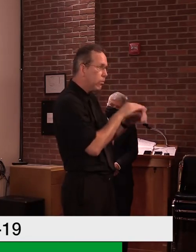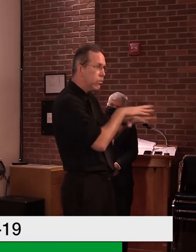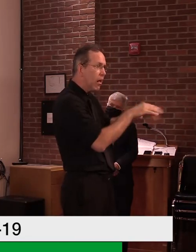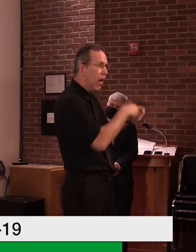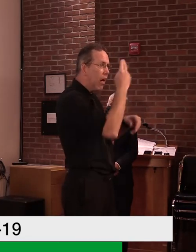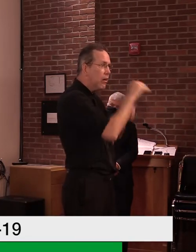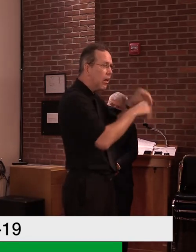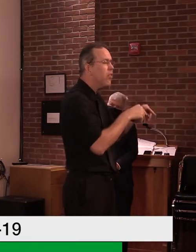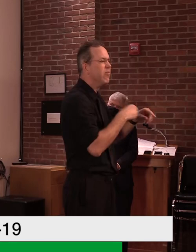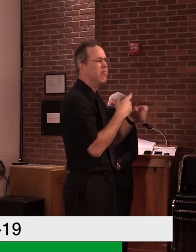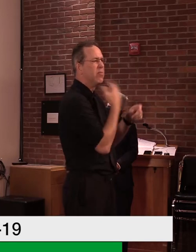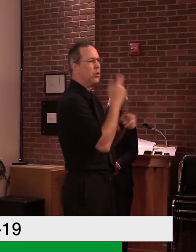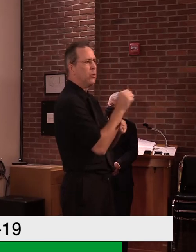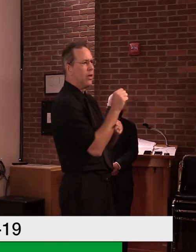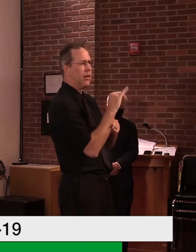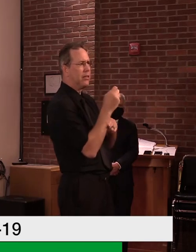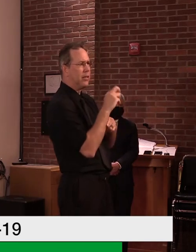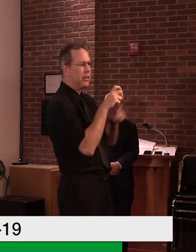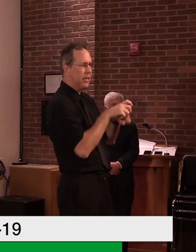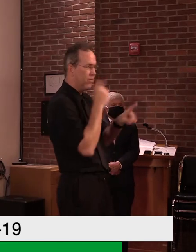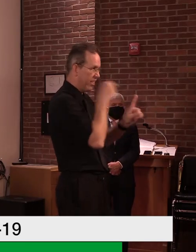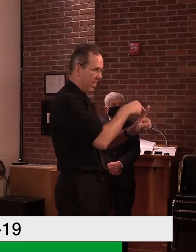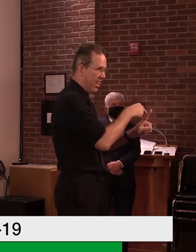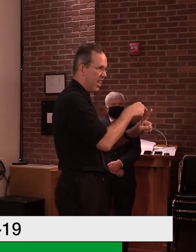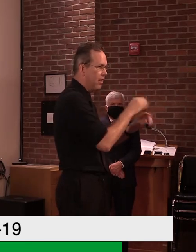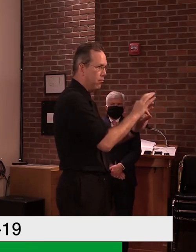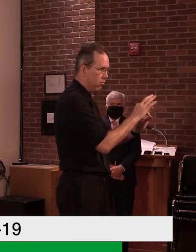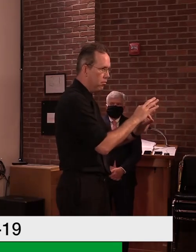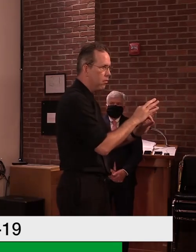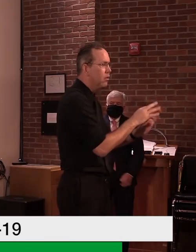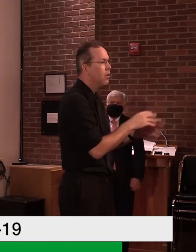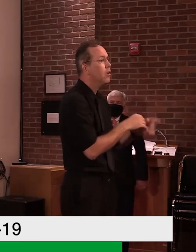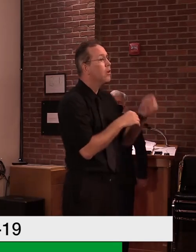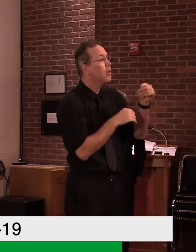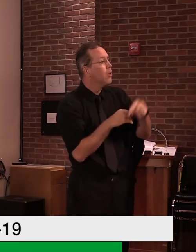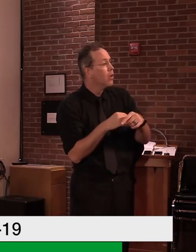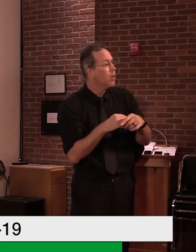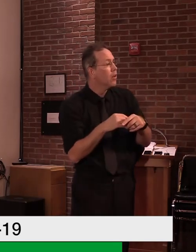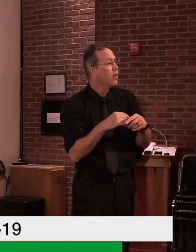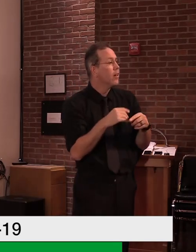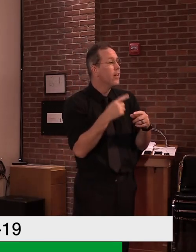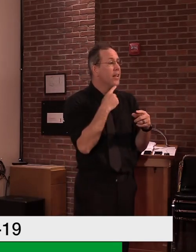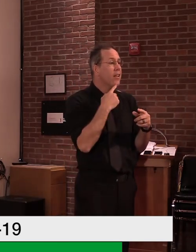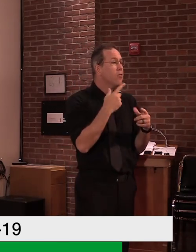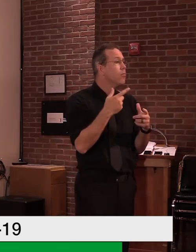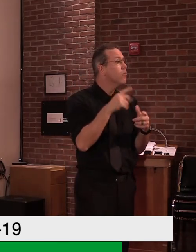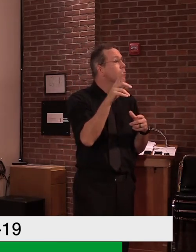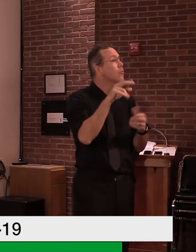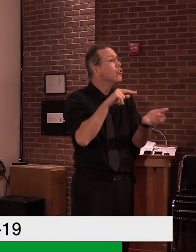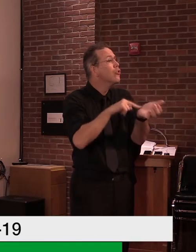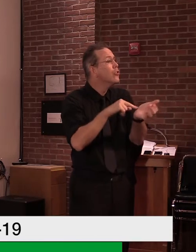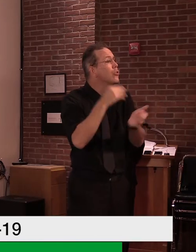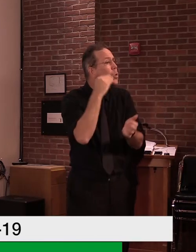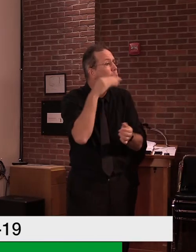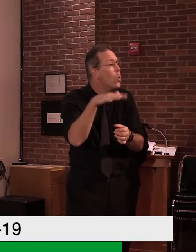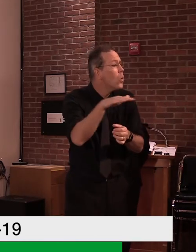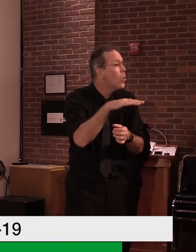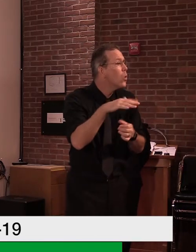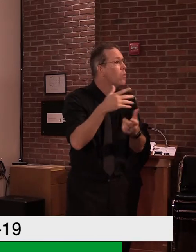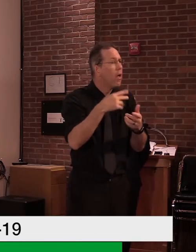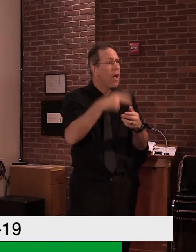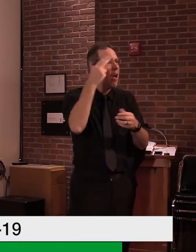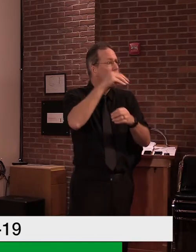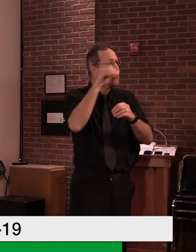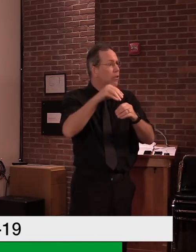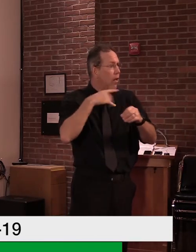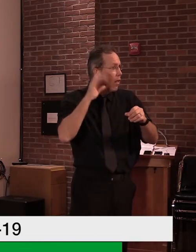So if there's a nursing home resident who's in a state that has a high prevalence of COVID, and that patient has all